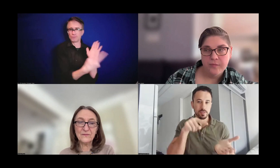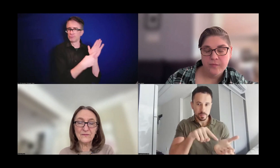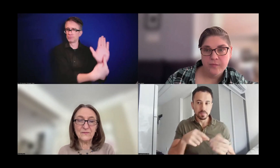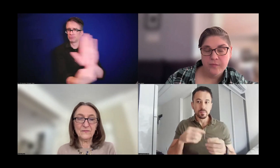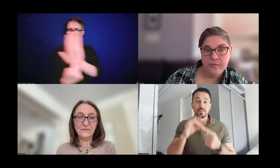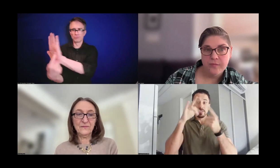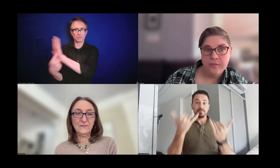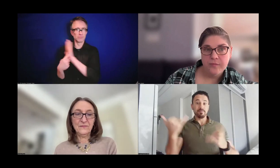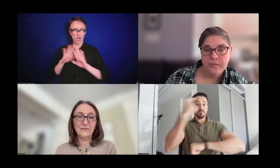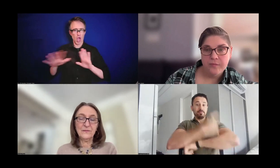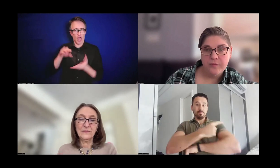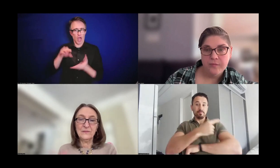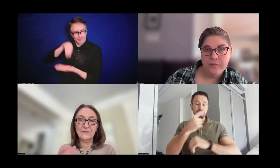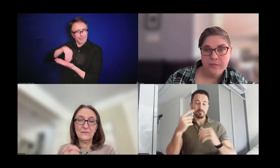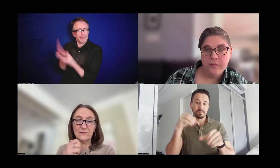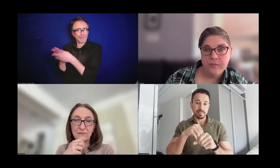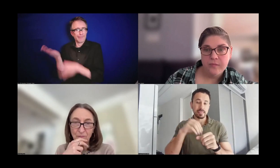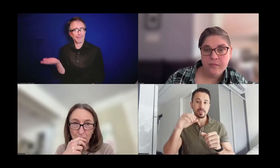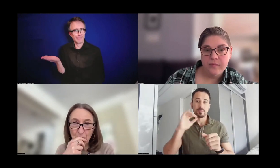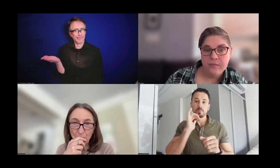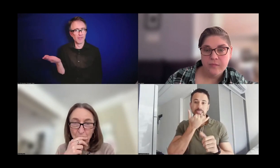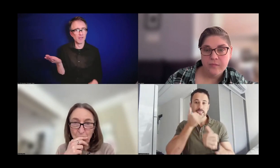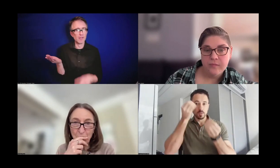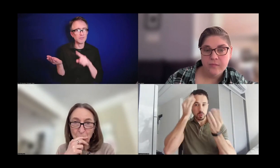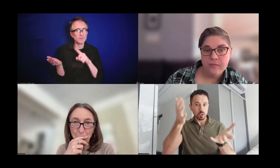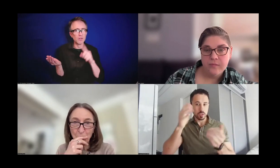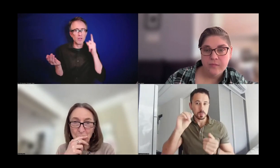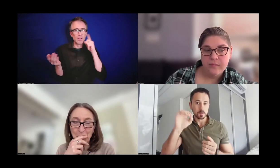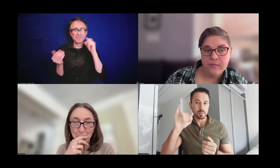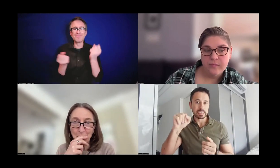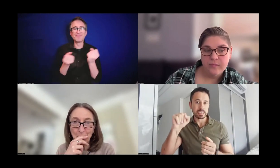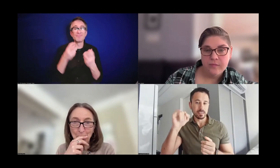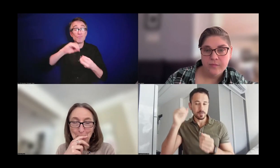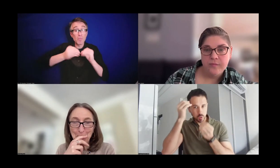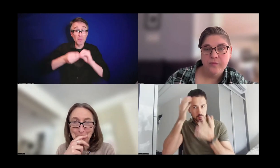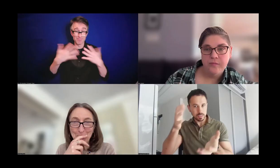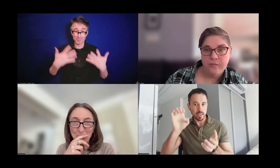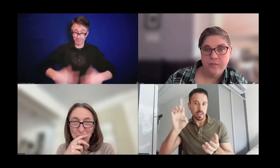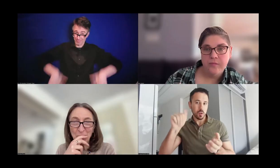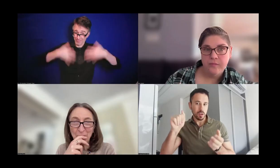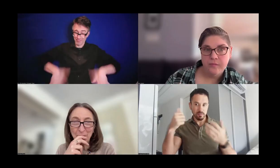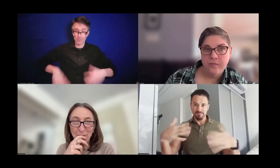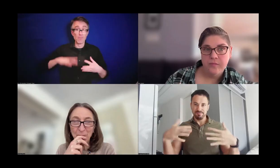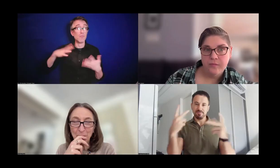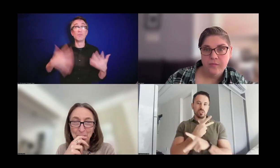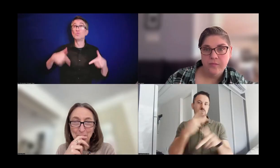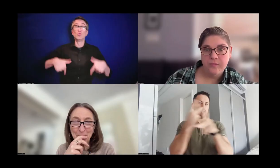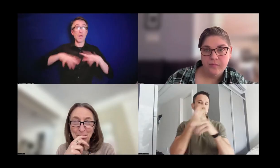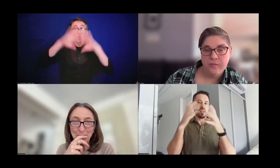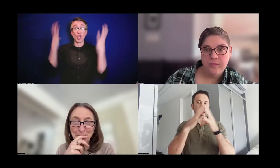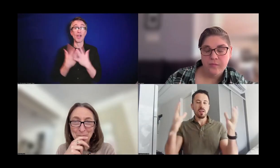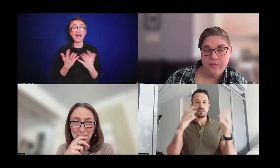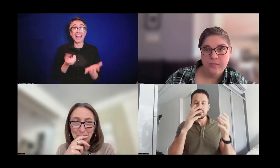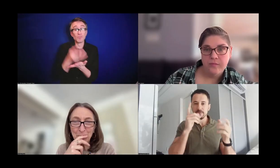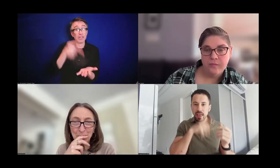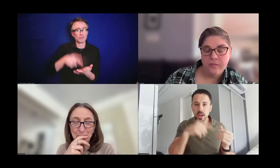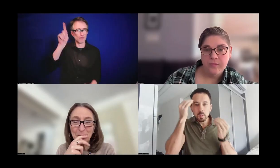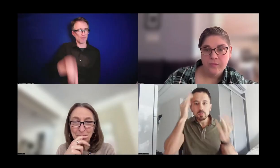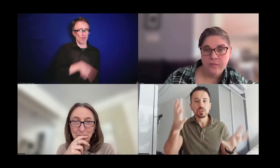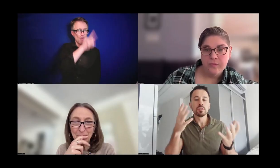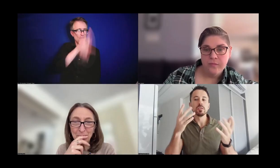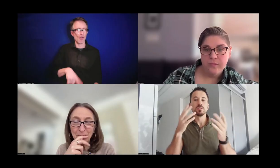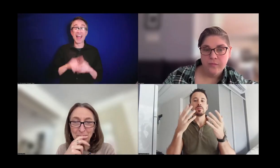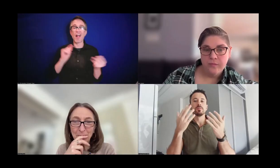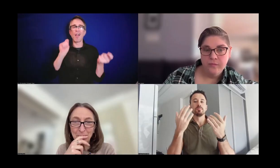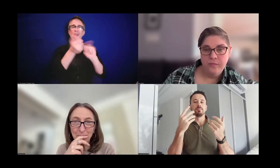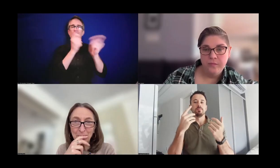information, educating on that information. That's the important part, especially now in this era of misinformation